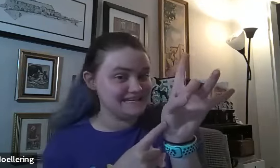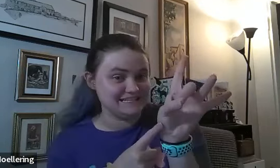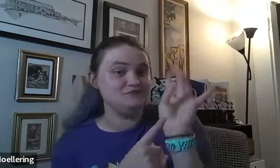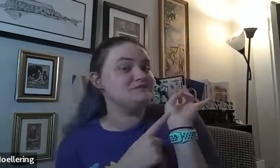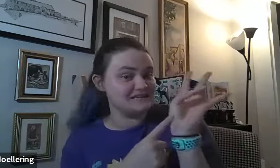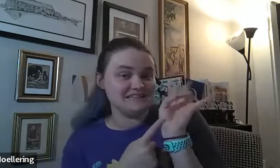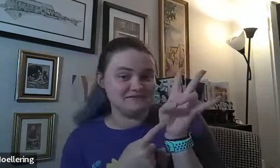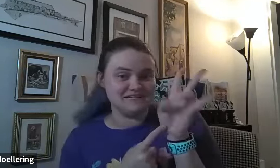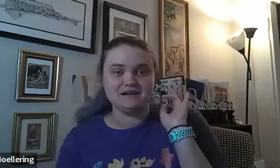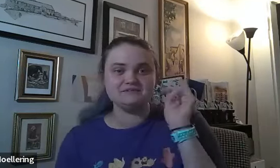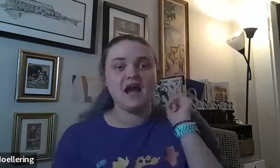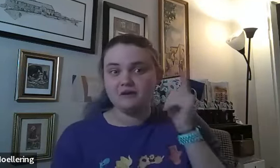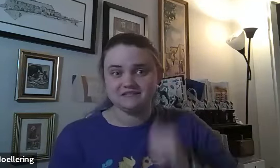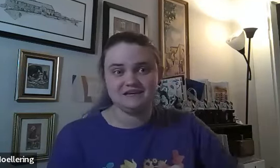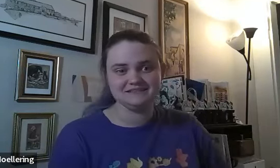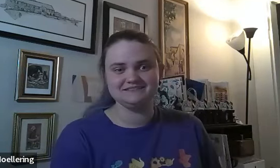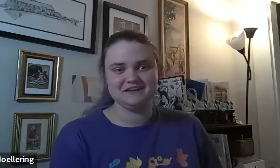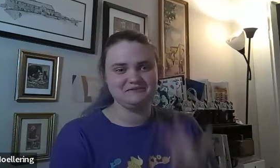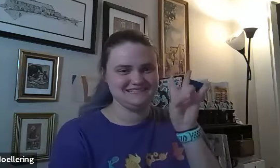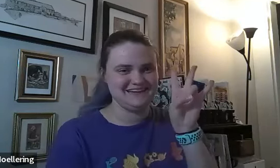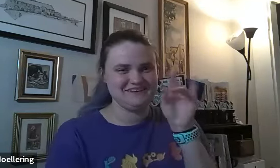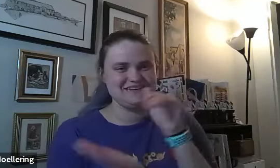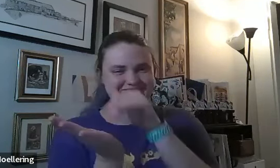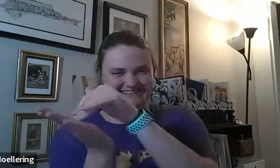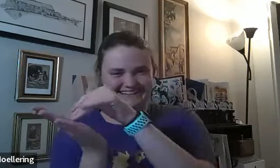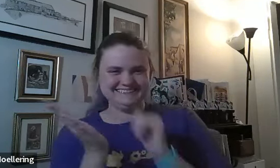18. You said 17. I was like, I will take it. So 7 million.